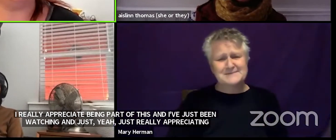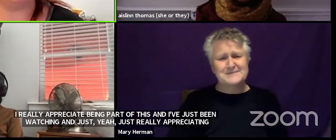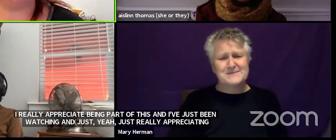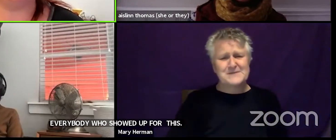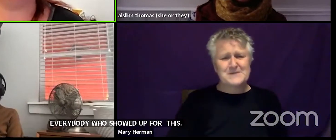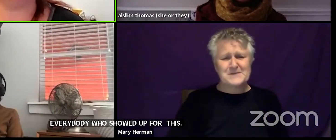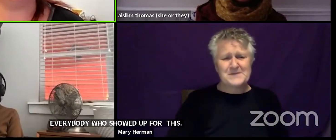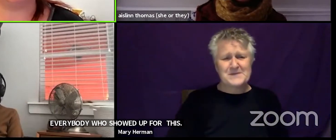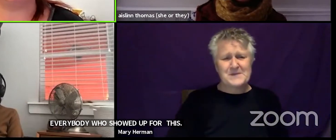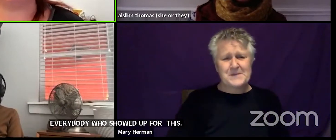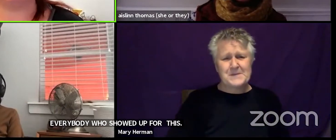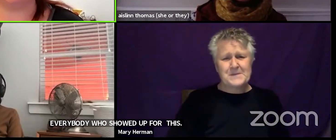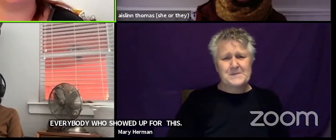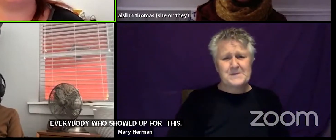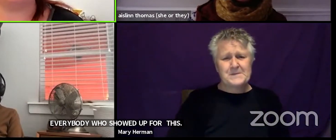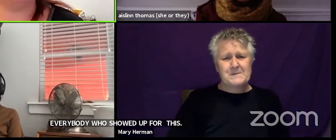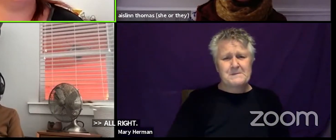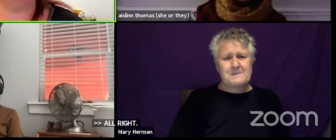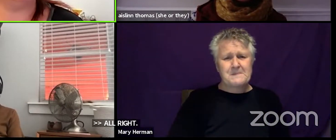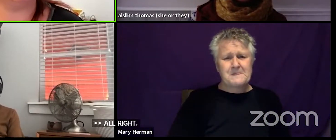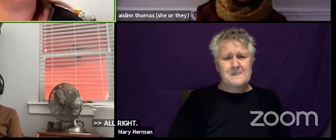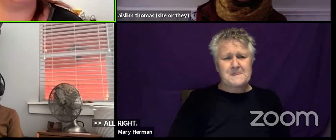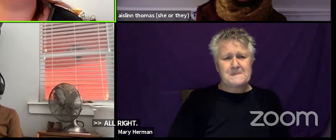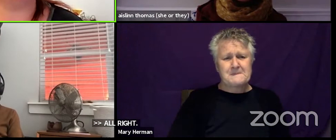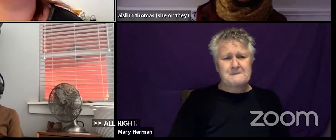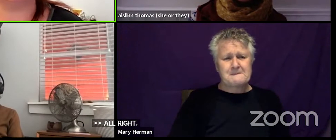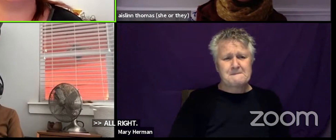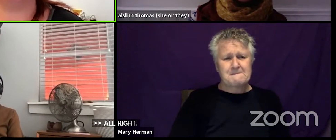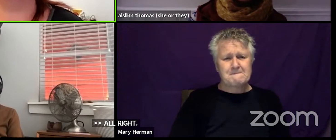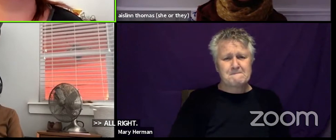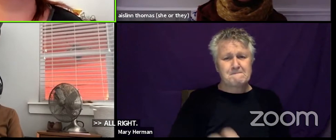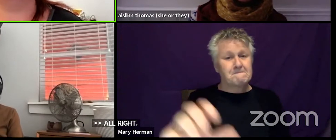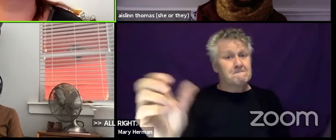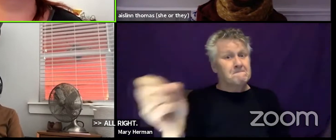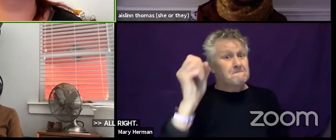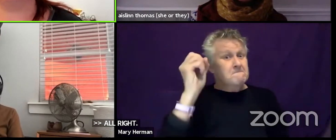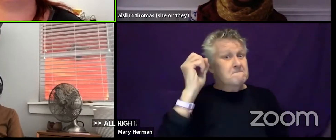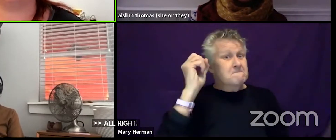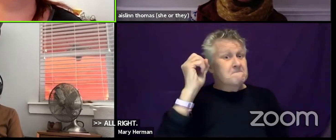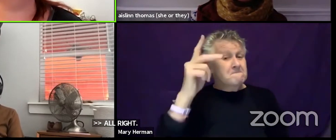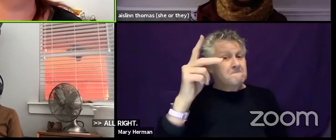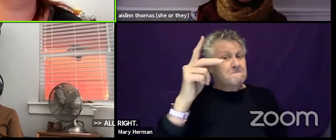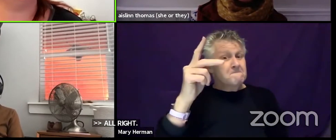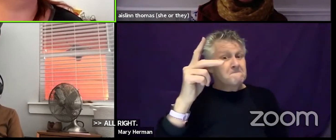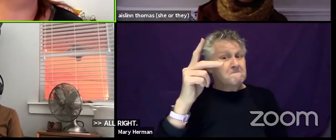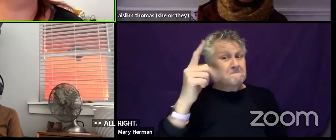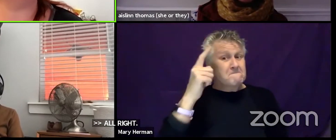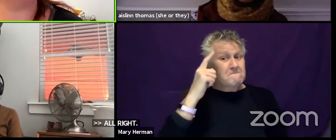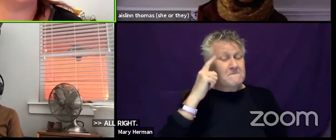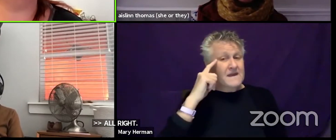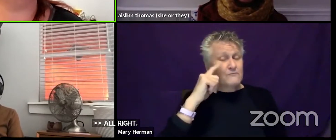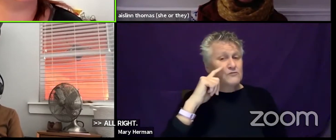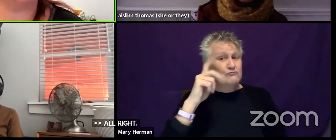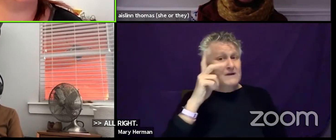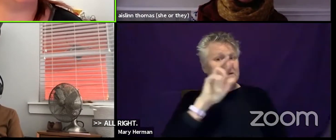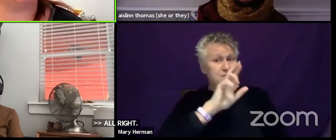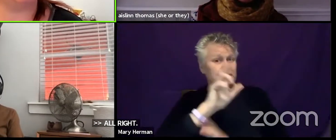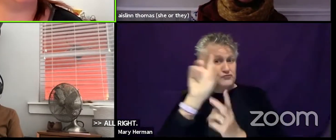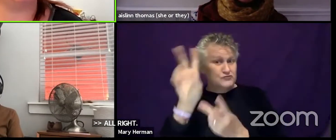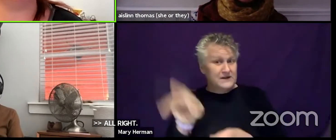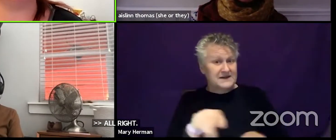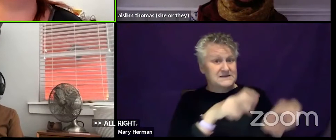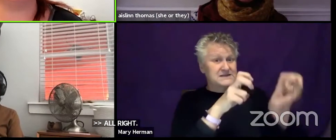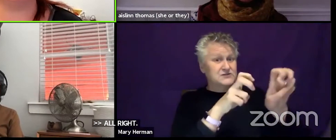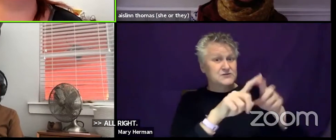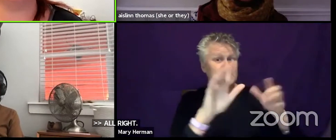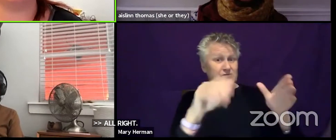All right, well, I guess we're going to transition over to the next group. And so I will say